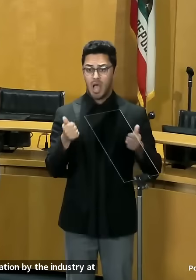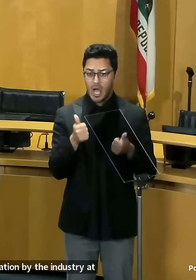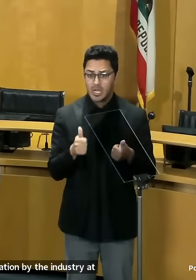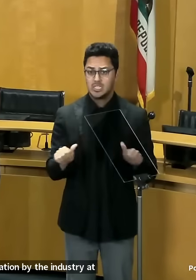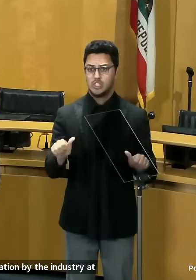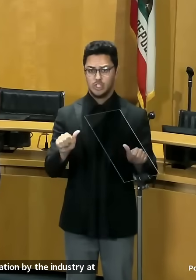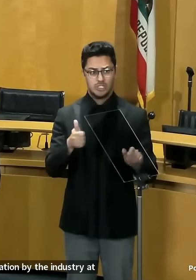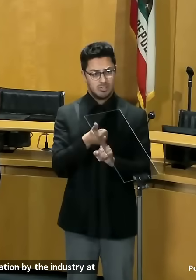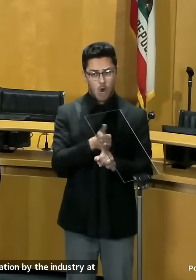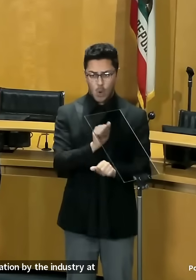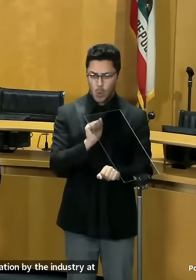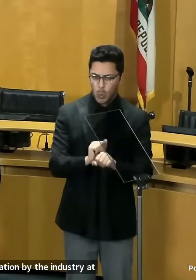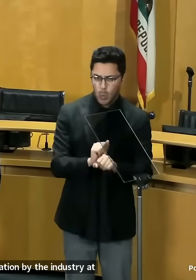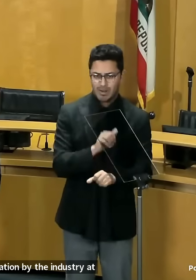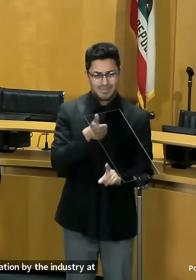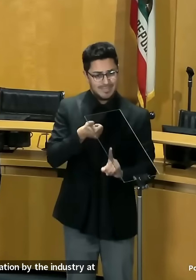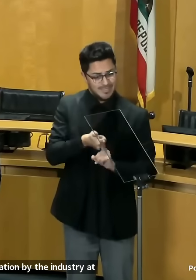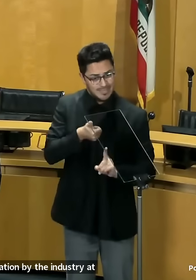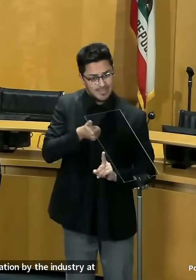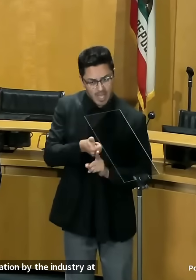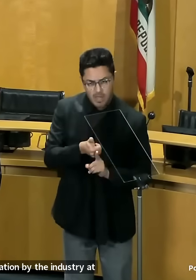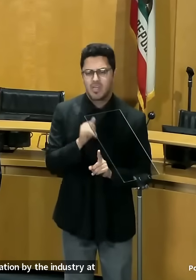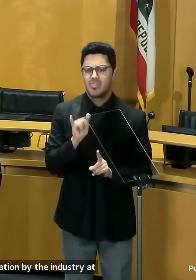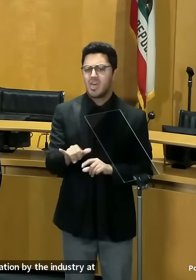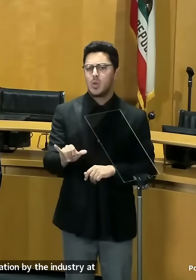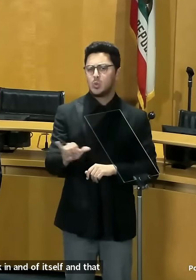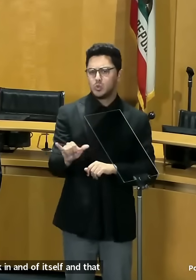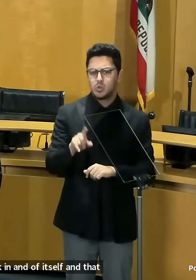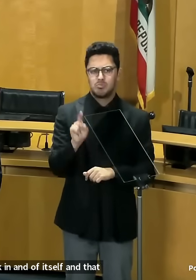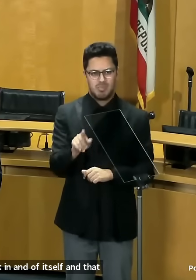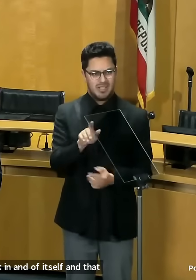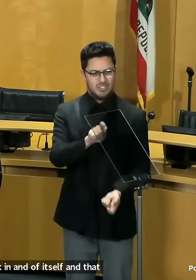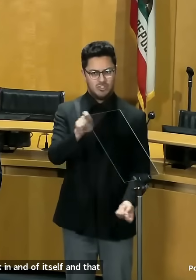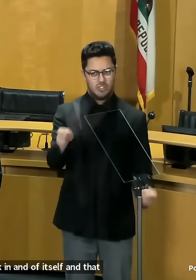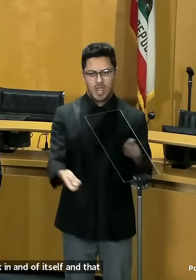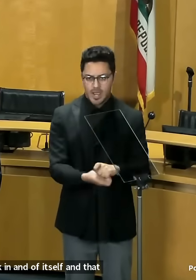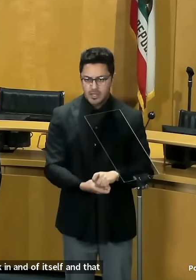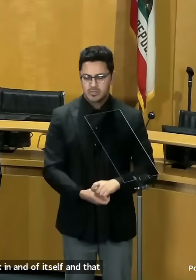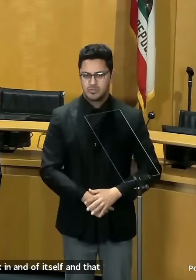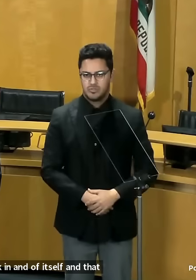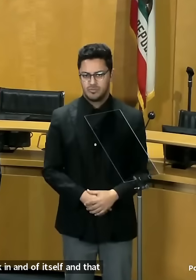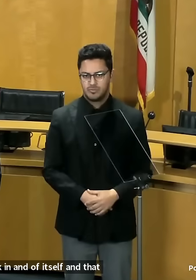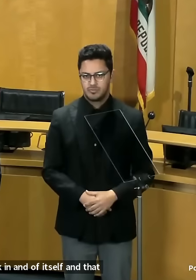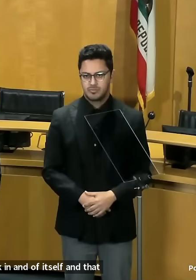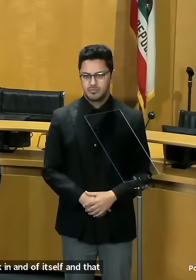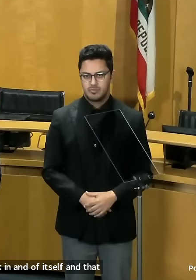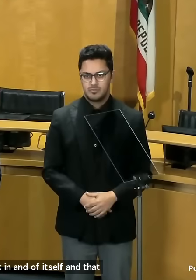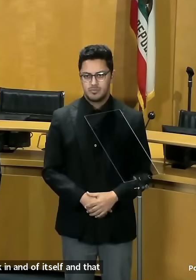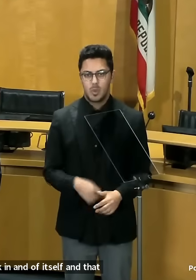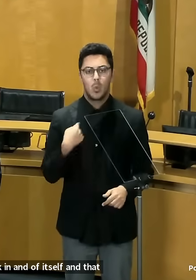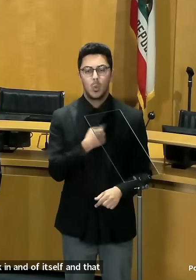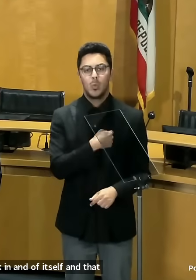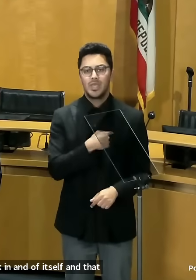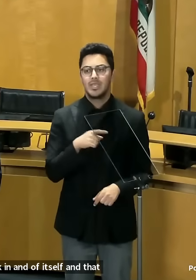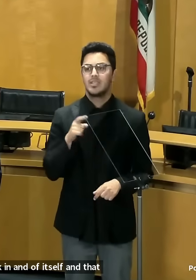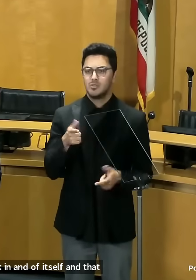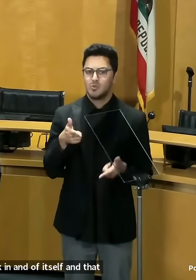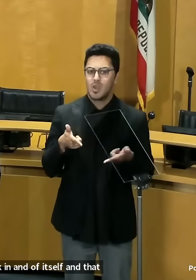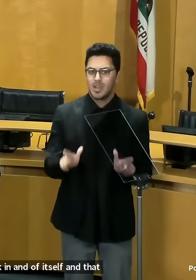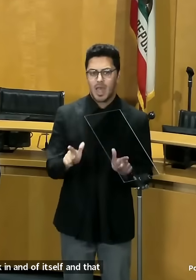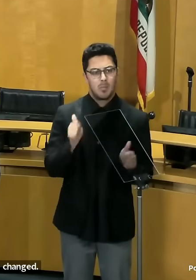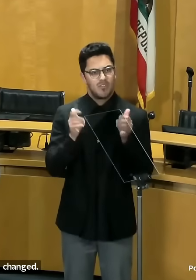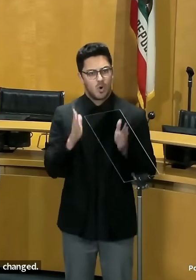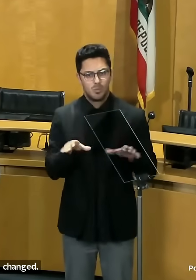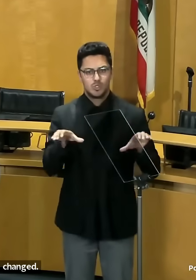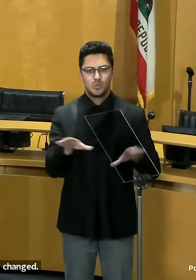work in and of itself, and that too must be changed. We need to let performers do